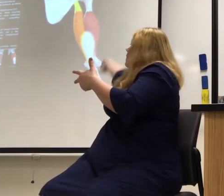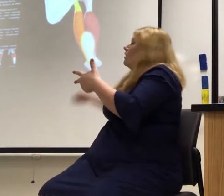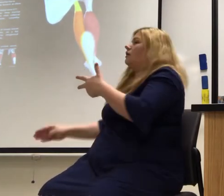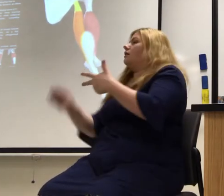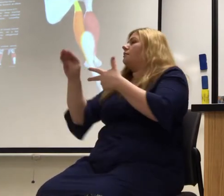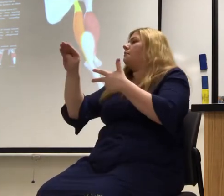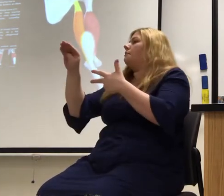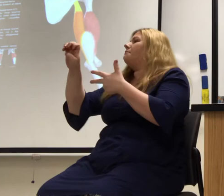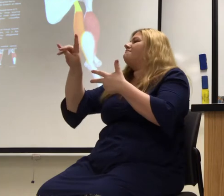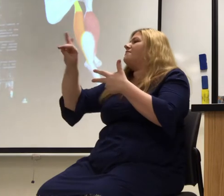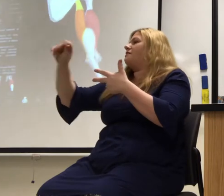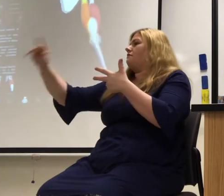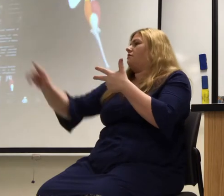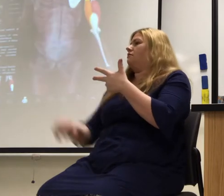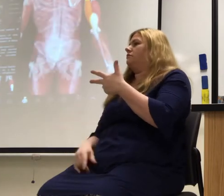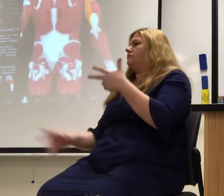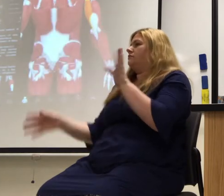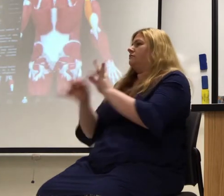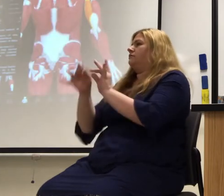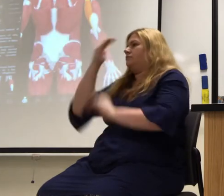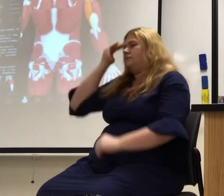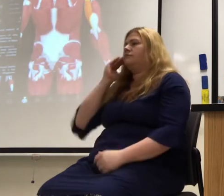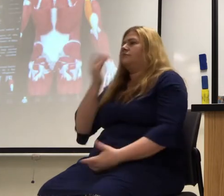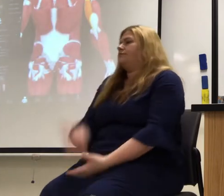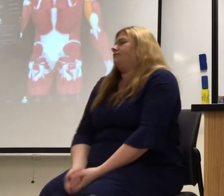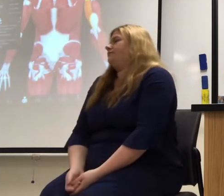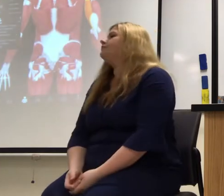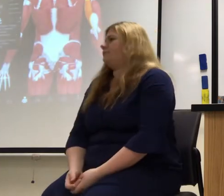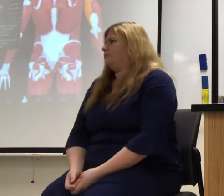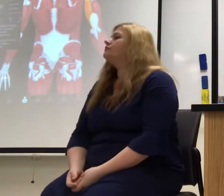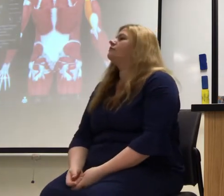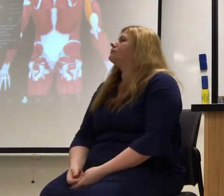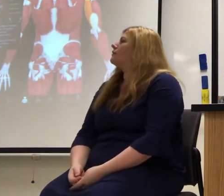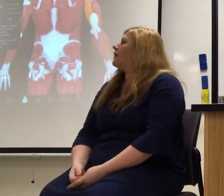Okay. So anyways, let's look at that just to be sure we're clear on movements.